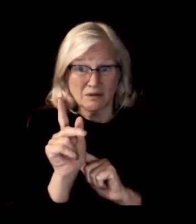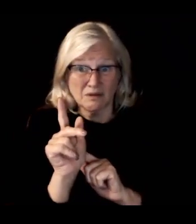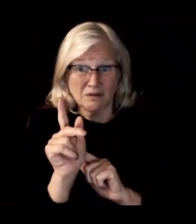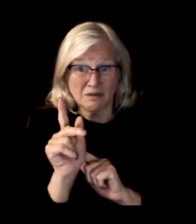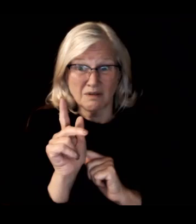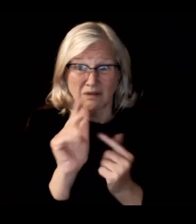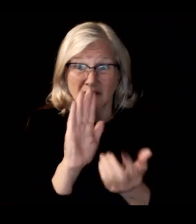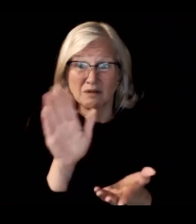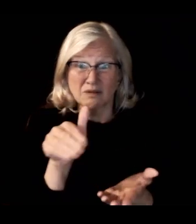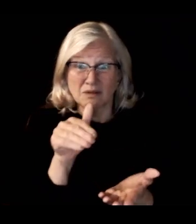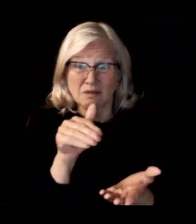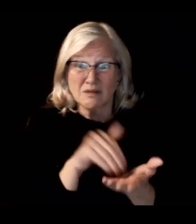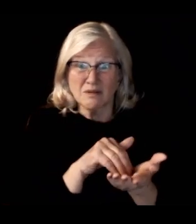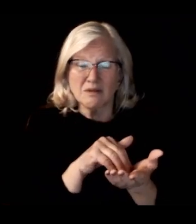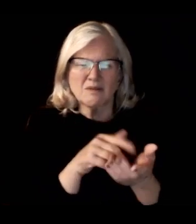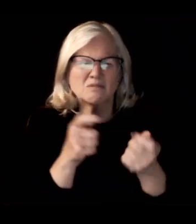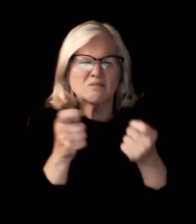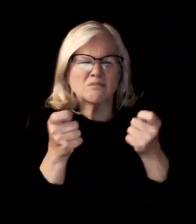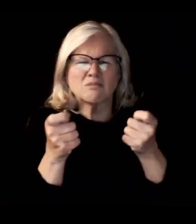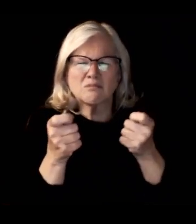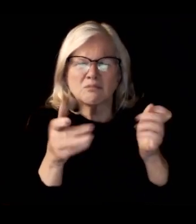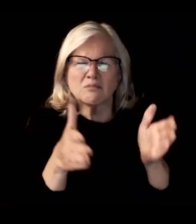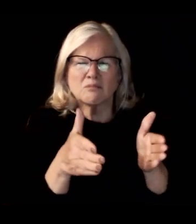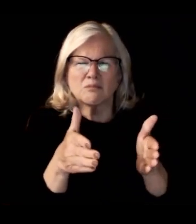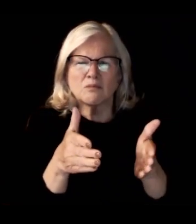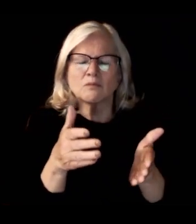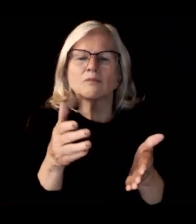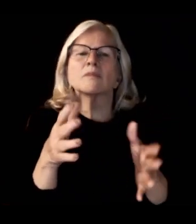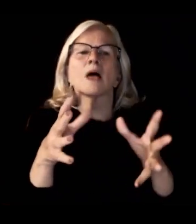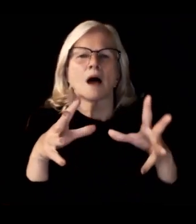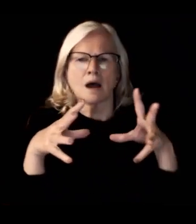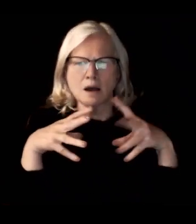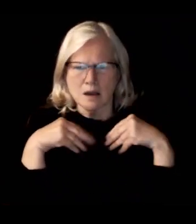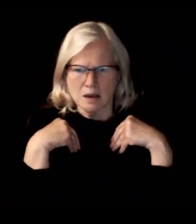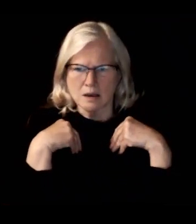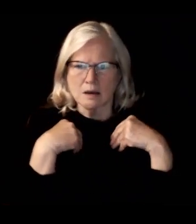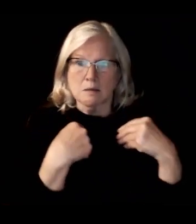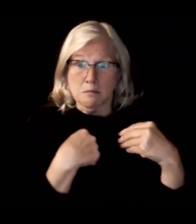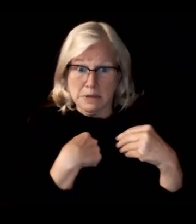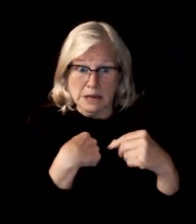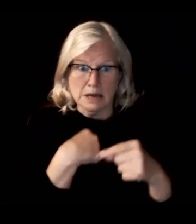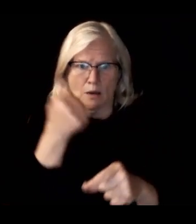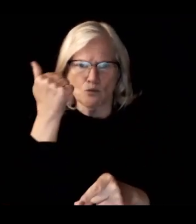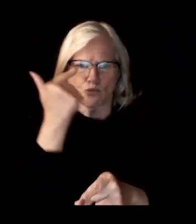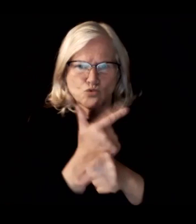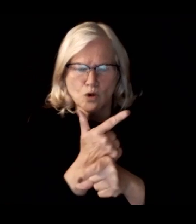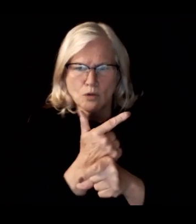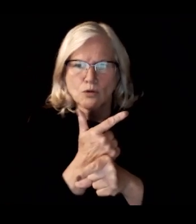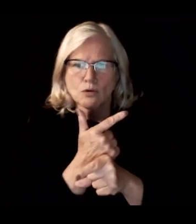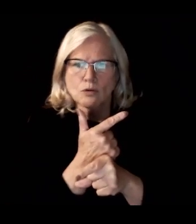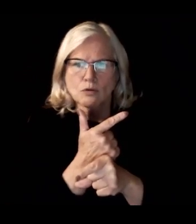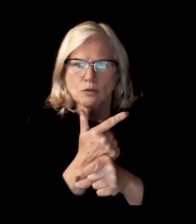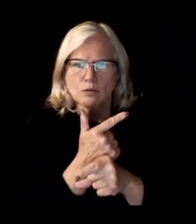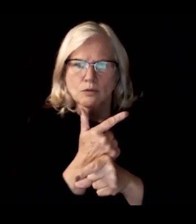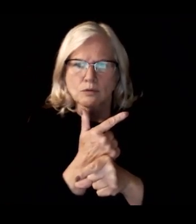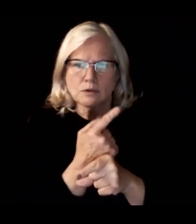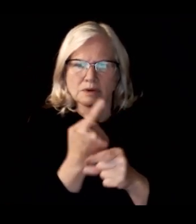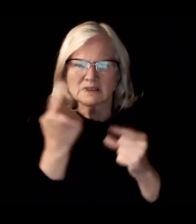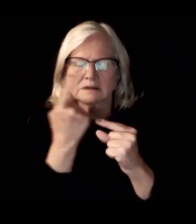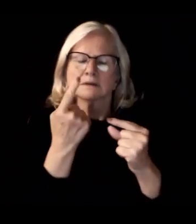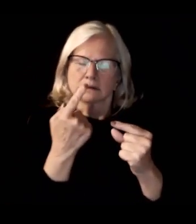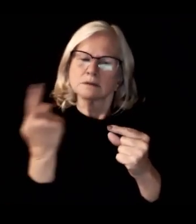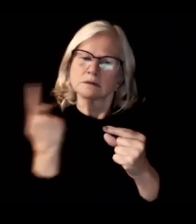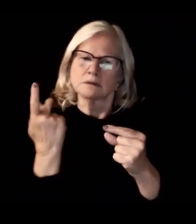Management Administrator, did approve my brother Greg and me as our mom's essential caregiver. Yay! Lundberg had outlined